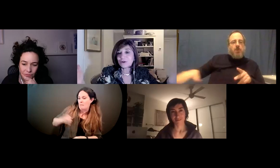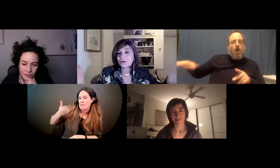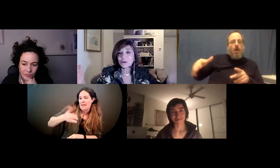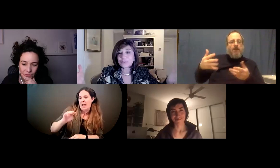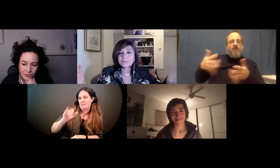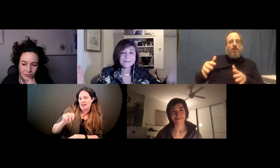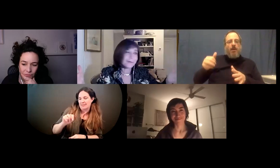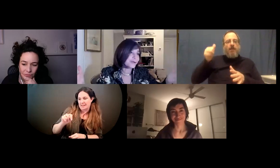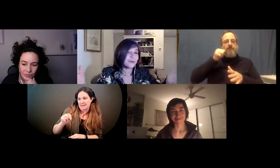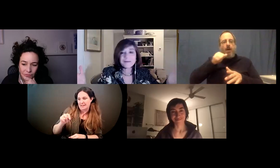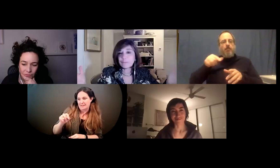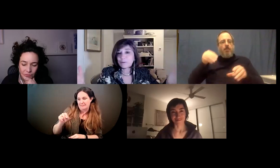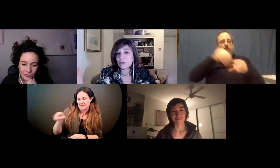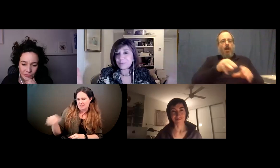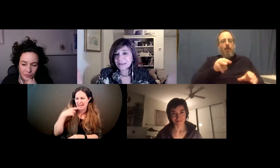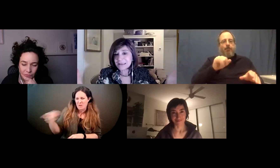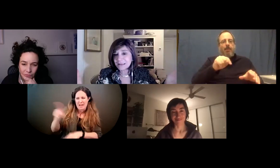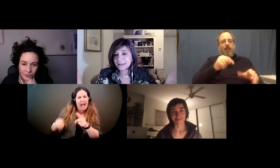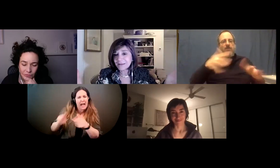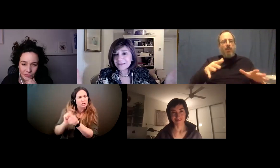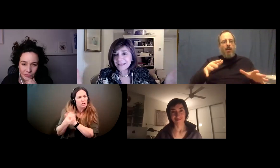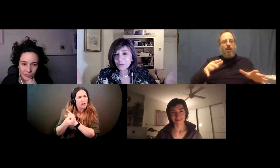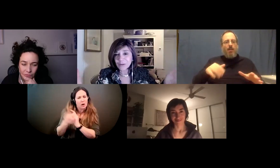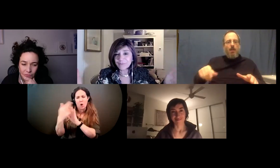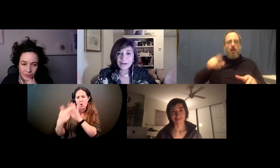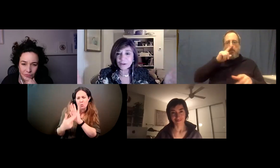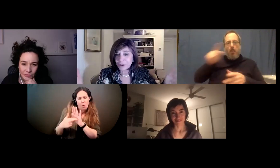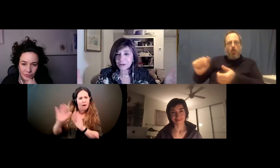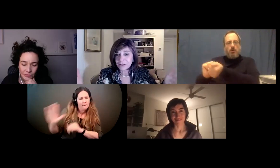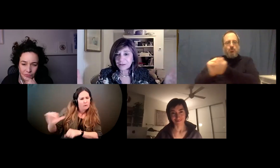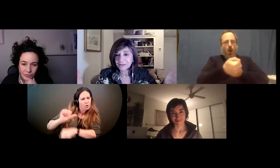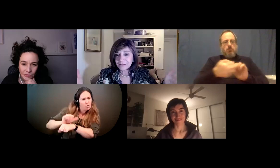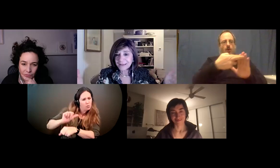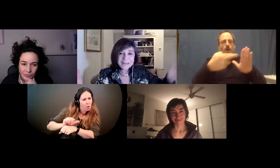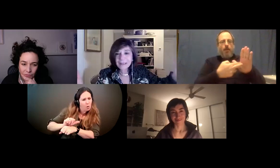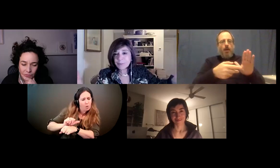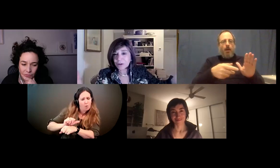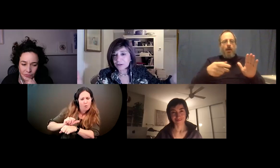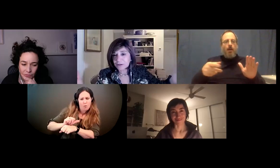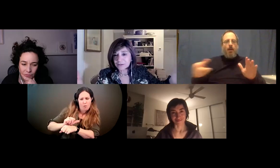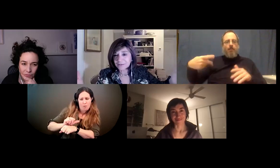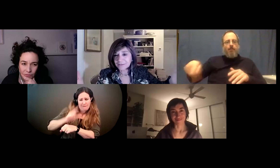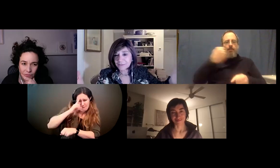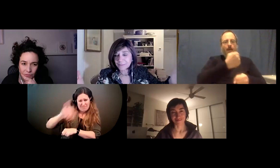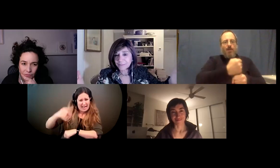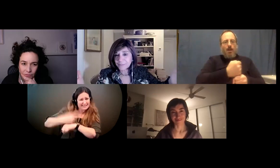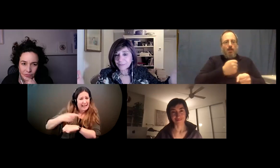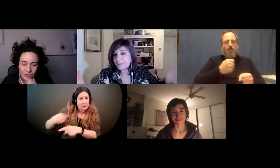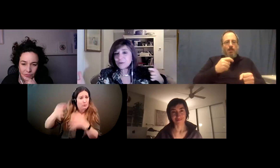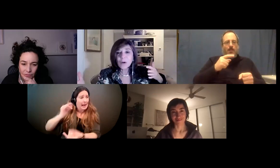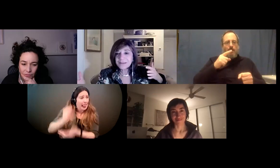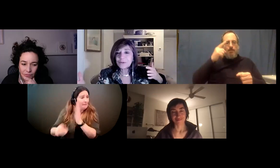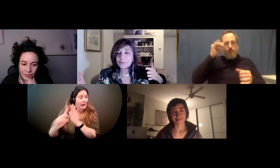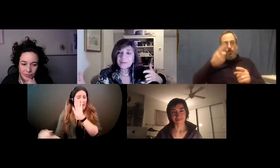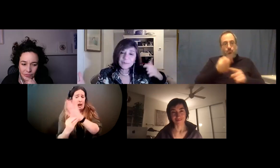change her terms of employment on the day you want to fire her. You have to keep her.